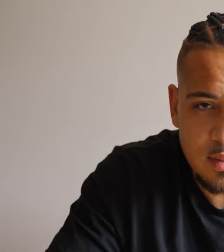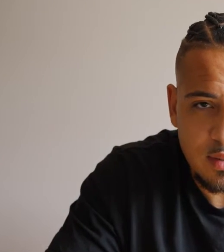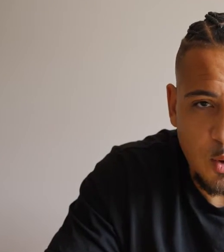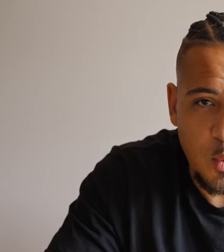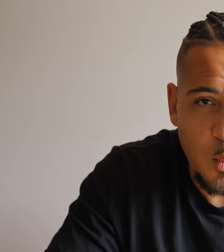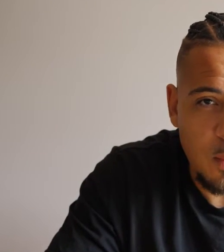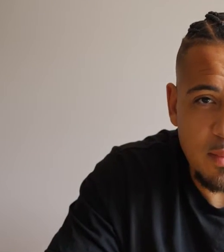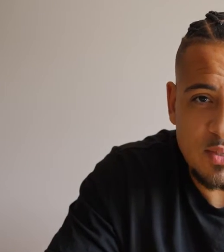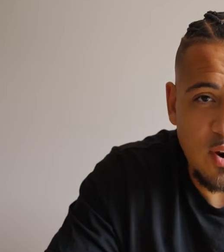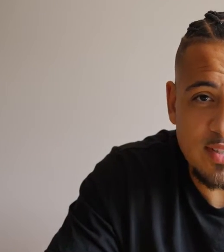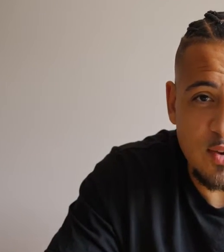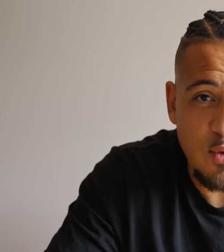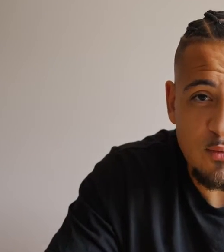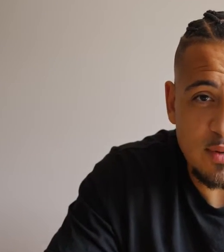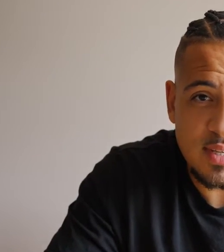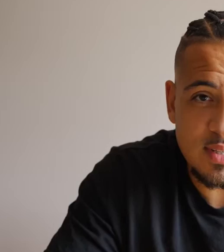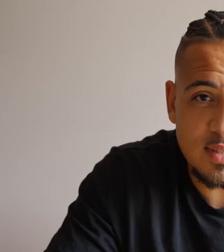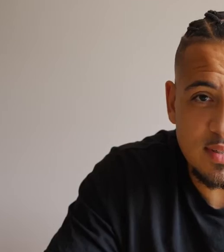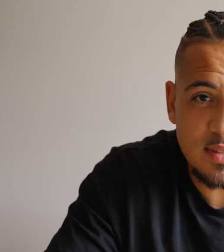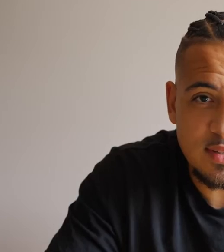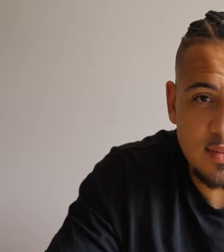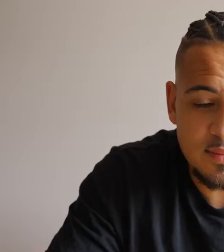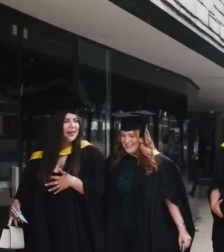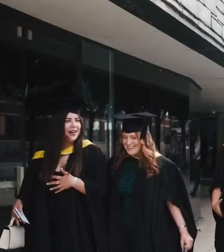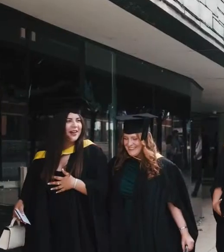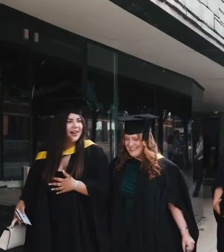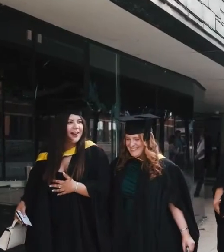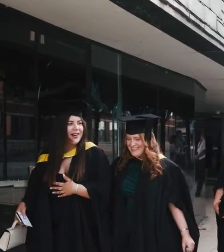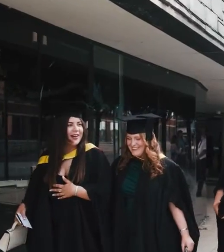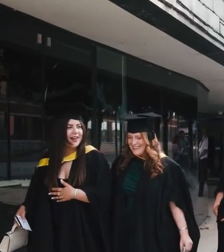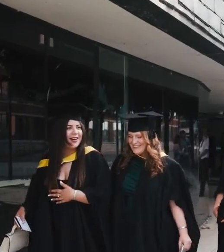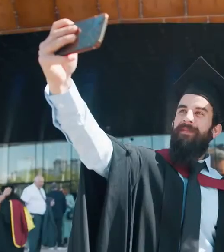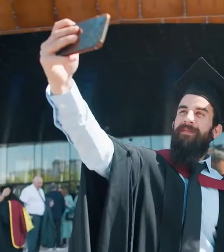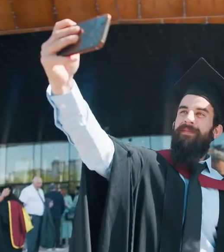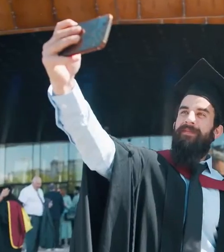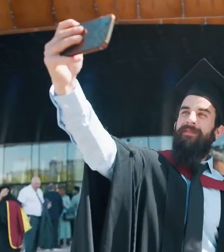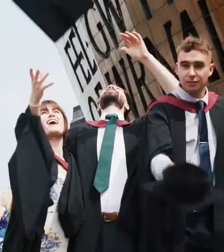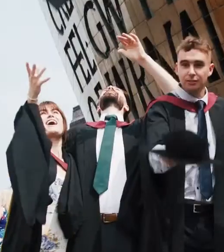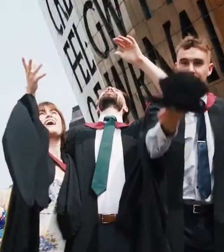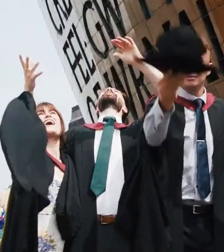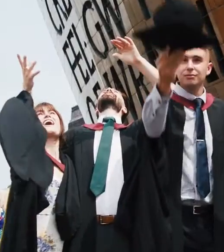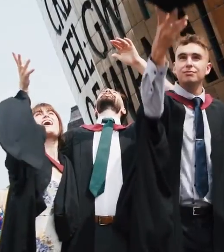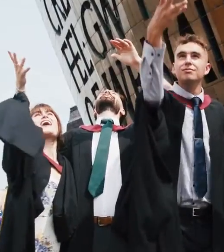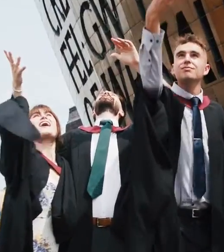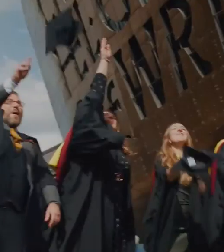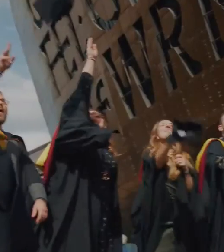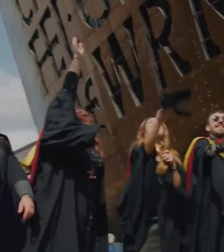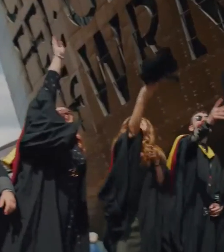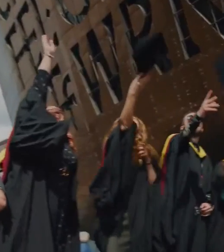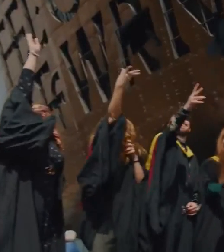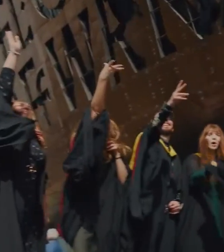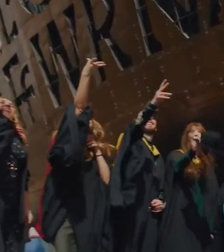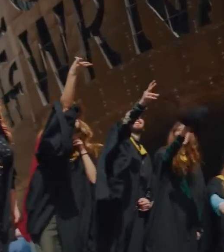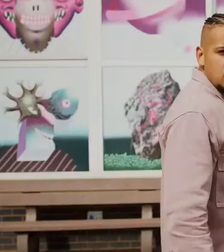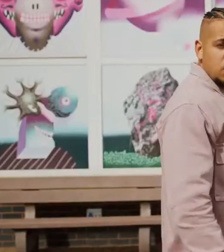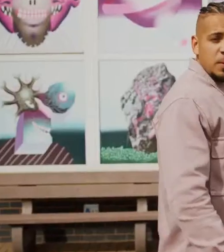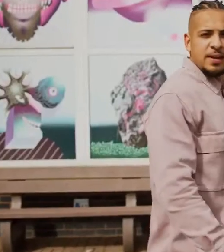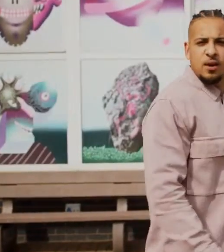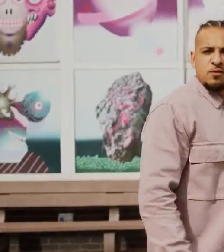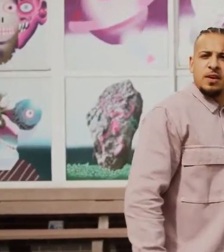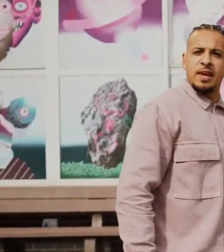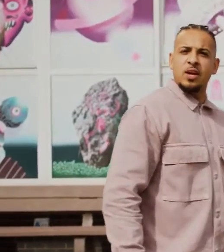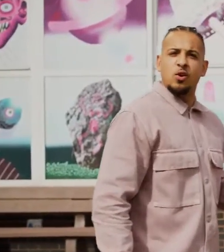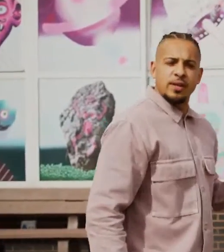references, oh, we won't miss writing references. The new friendships we made, the new experiences we braved.